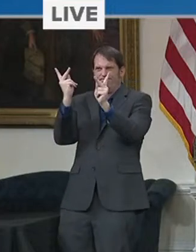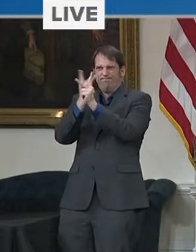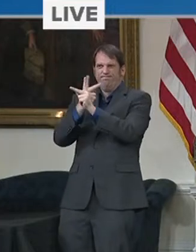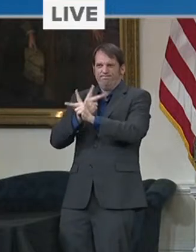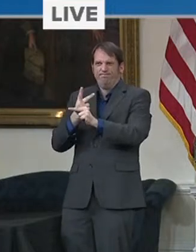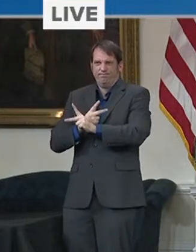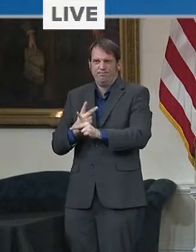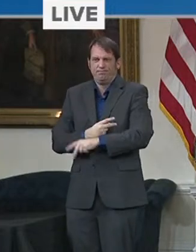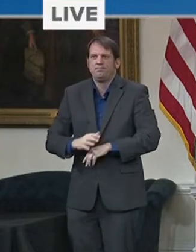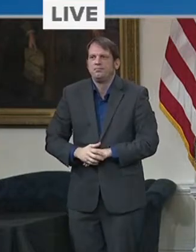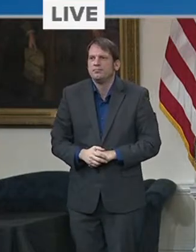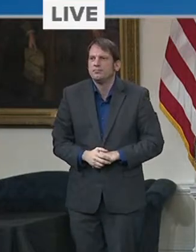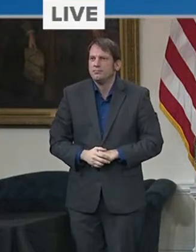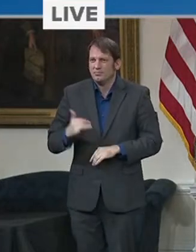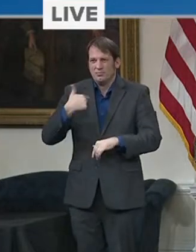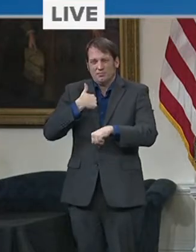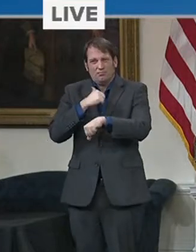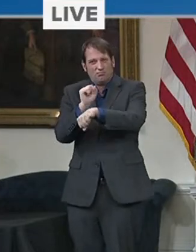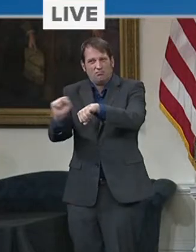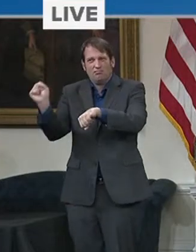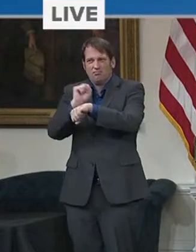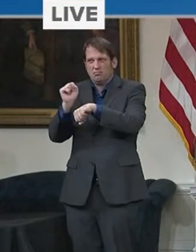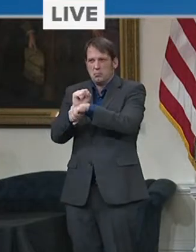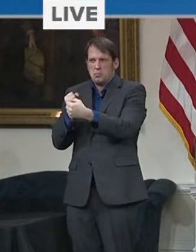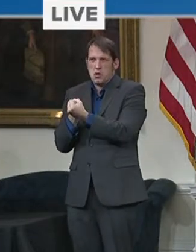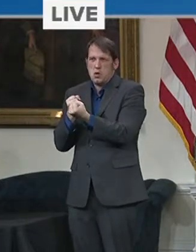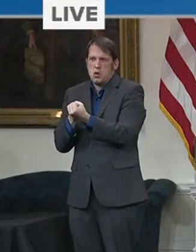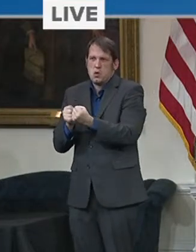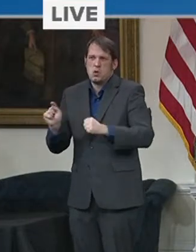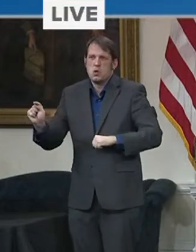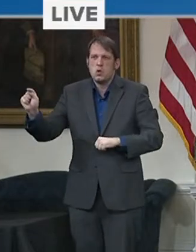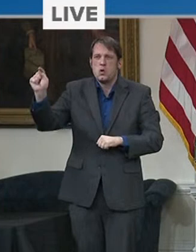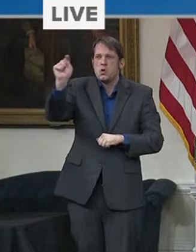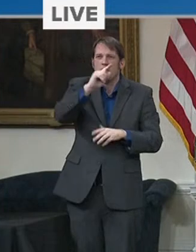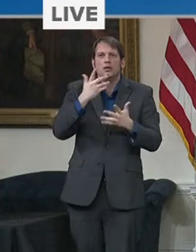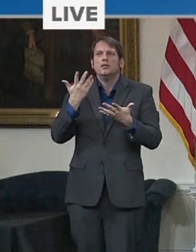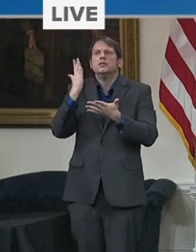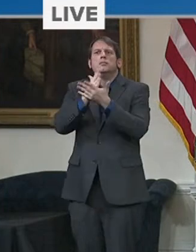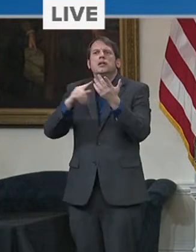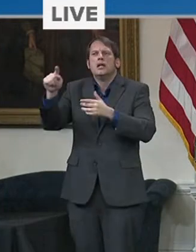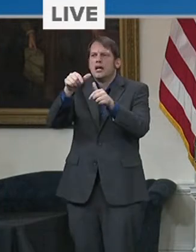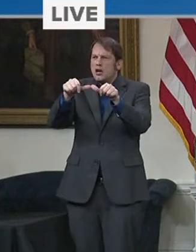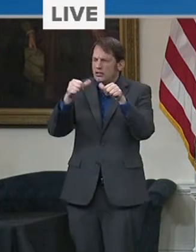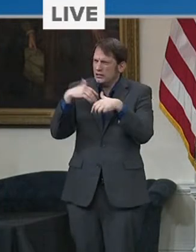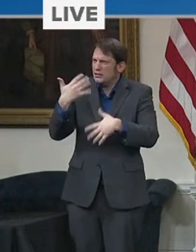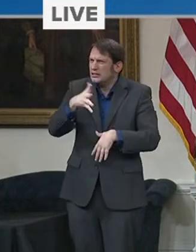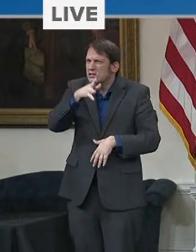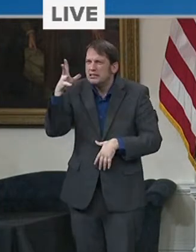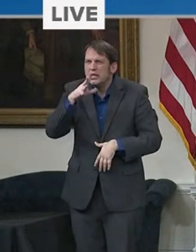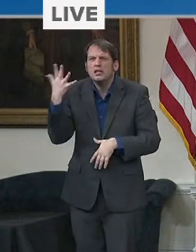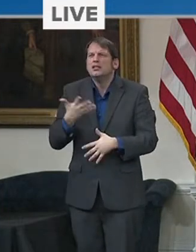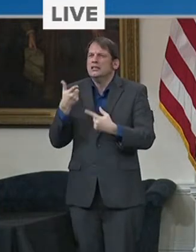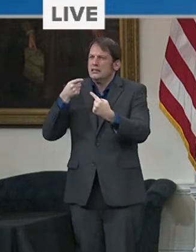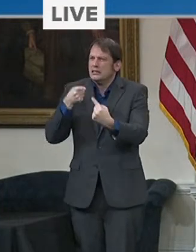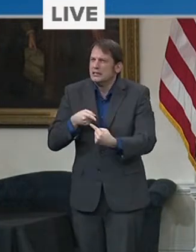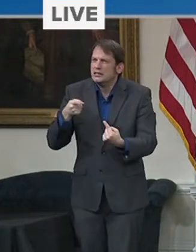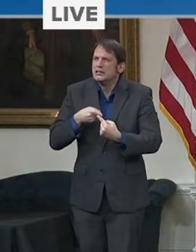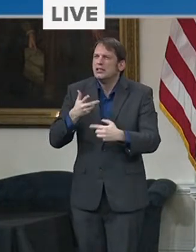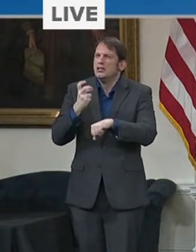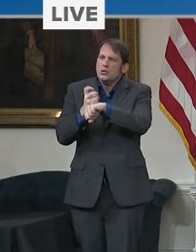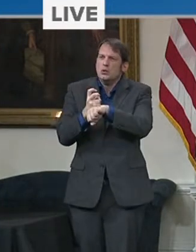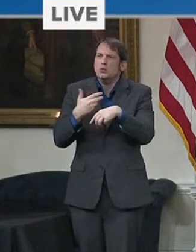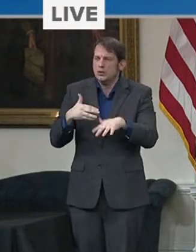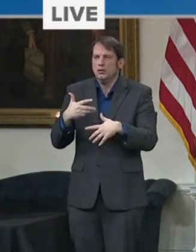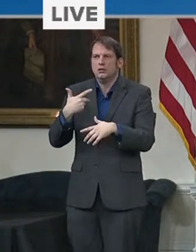to support hard-to-reach areas and populations by standing up mobile clinics in partnership with Rite